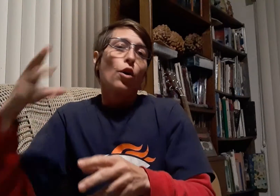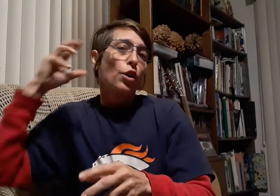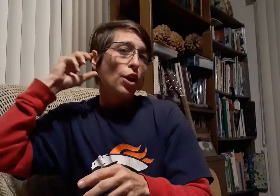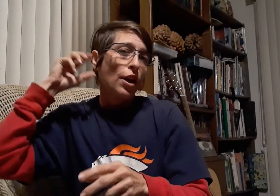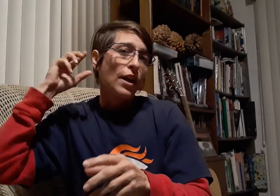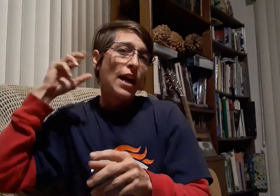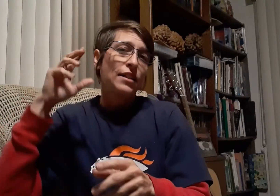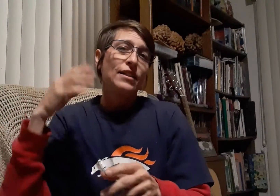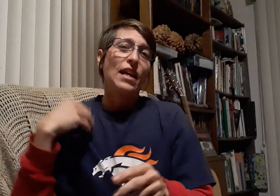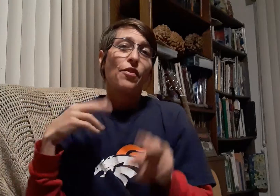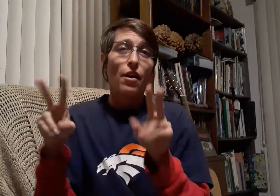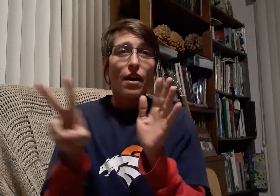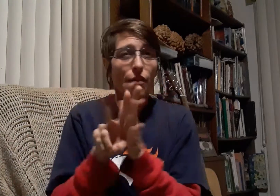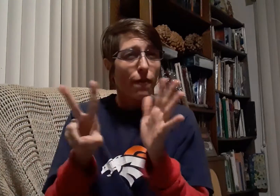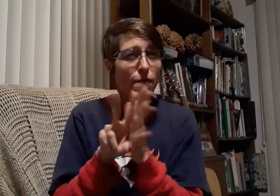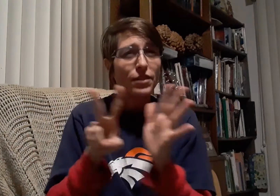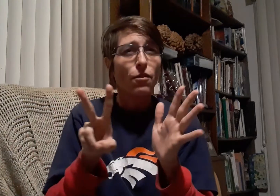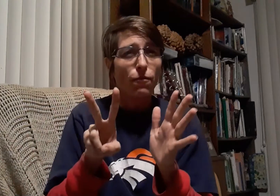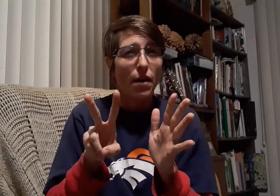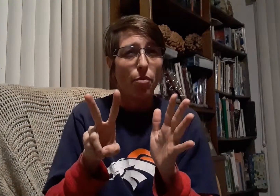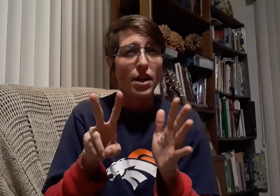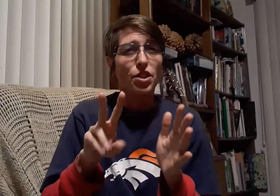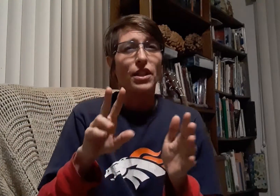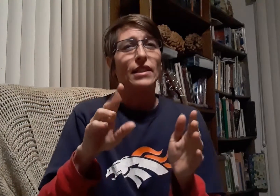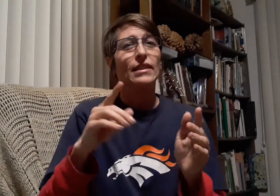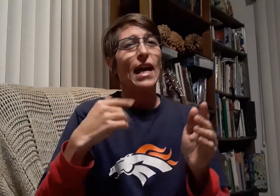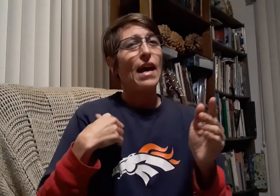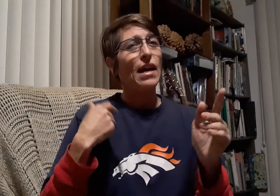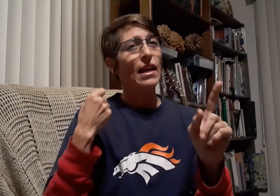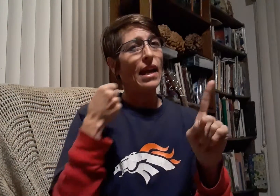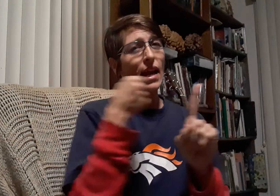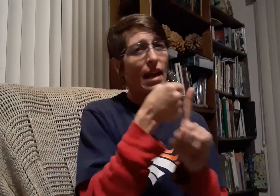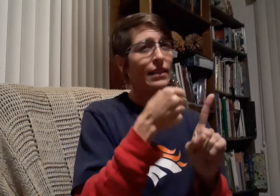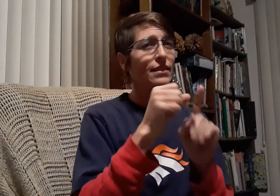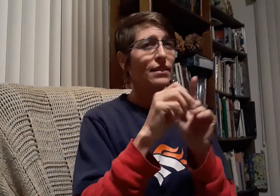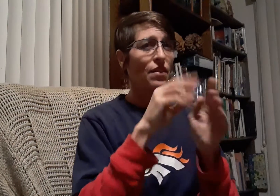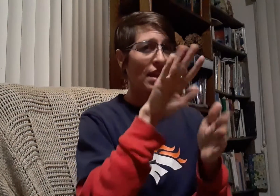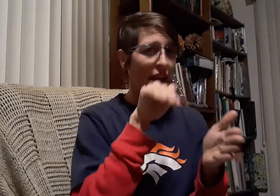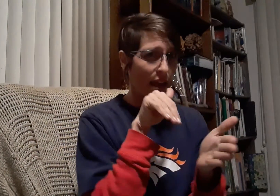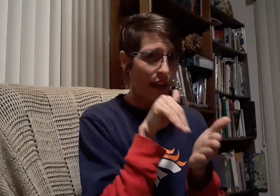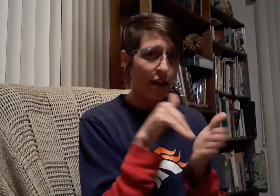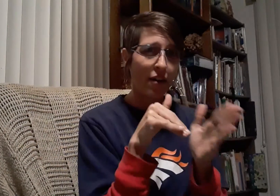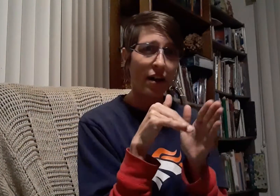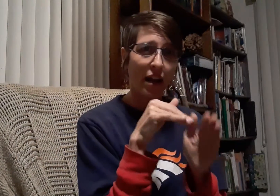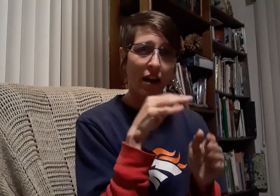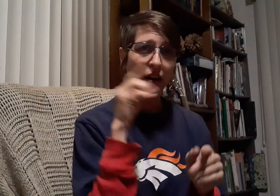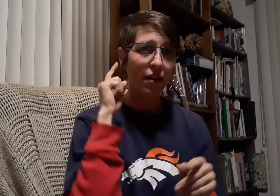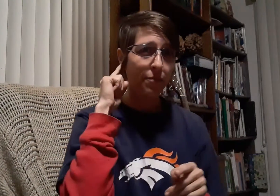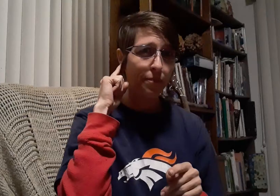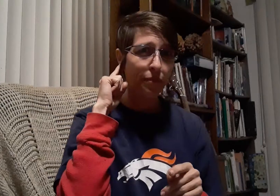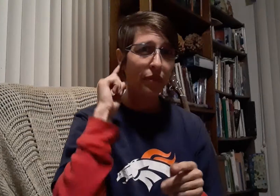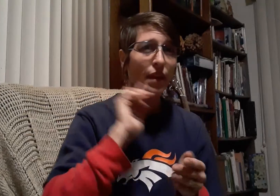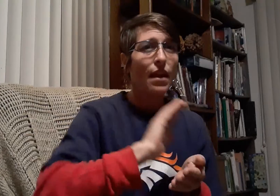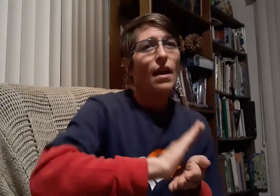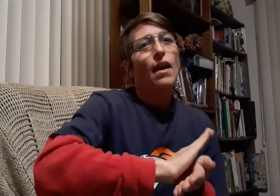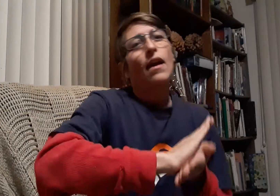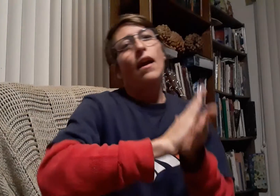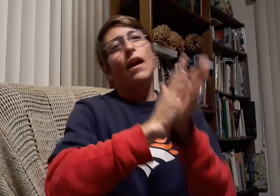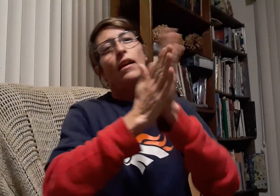Your ear catches it, they're physical vibrations, and it hits the inner ear, and it